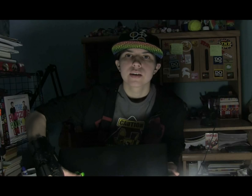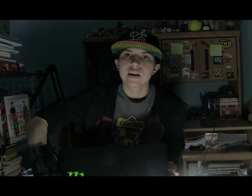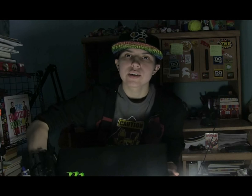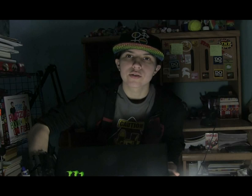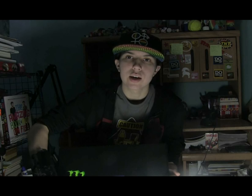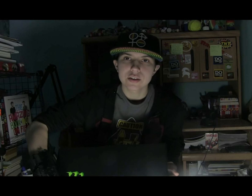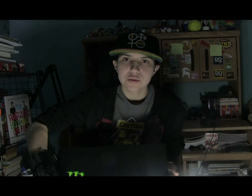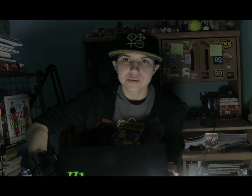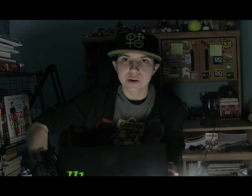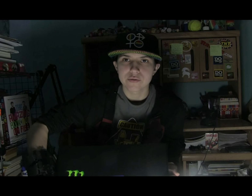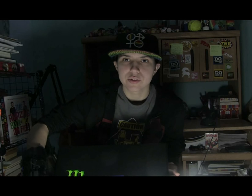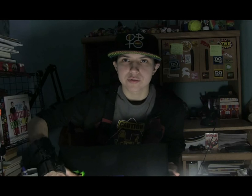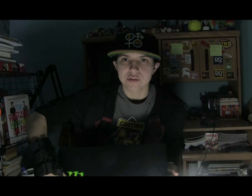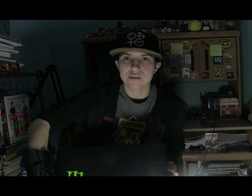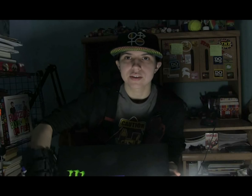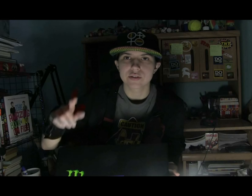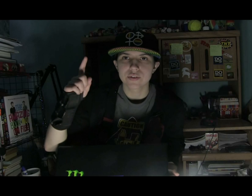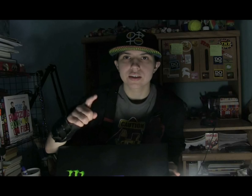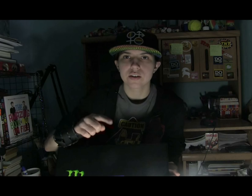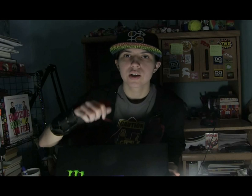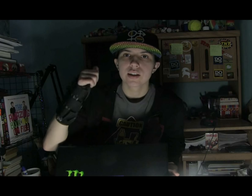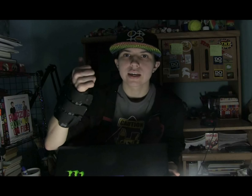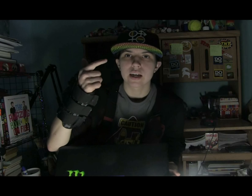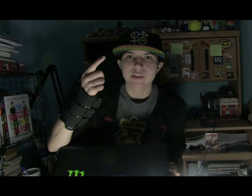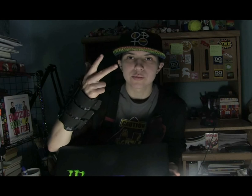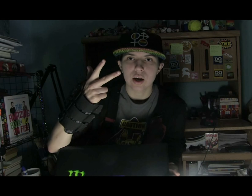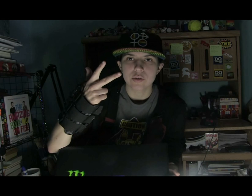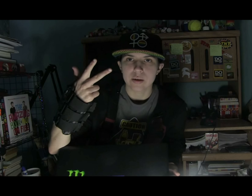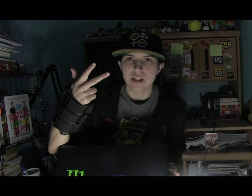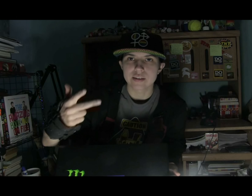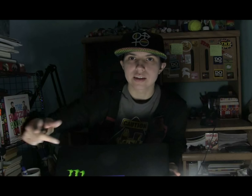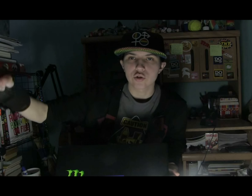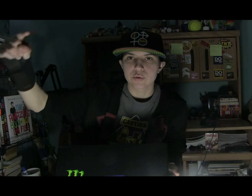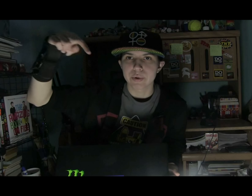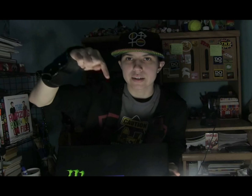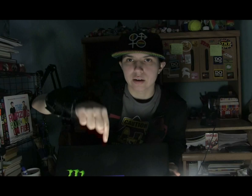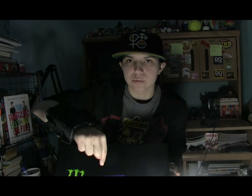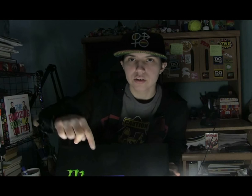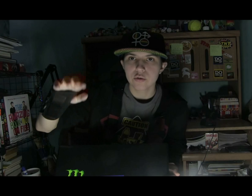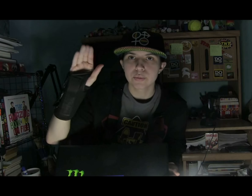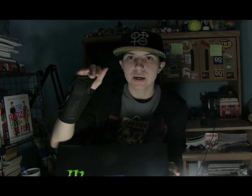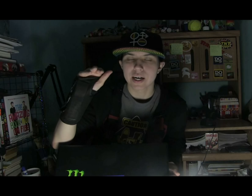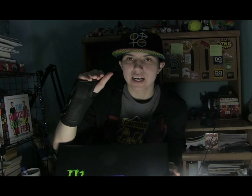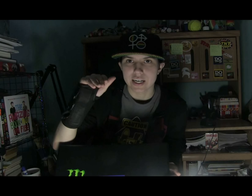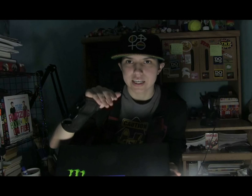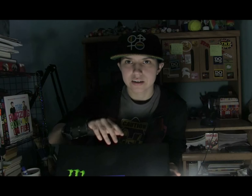Alright, so I'll see you all tomorrow for another song series video. Like, comment, subscribe, check out my links in the description box down below. Bye bye!